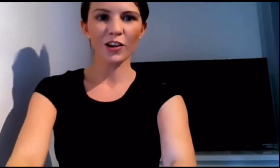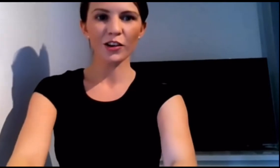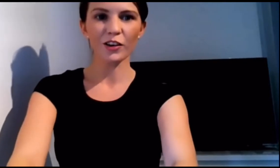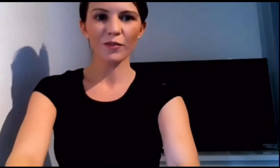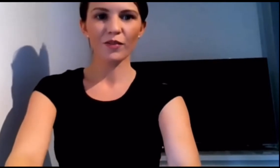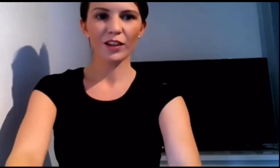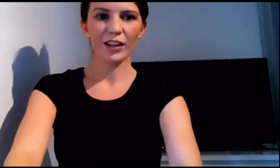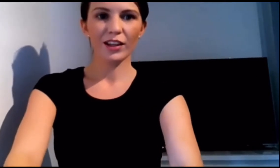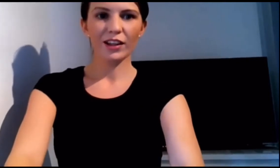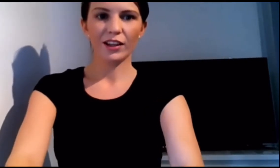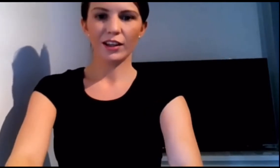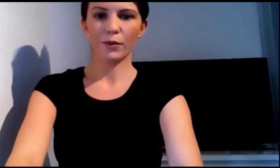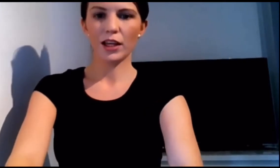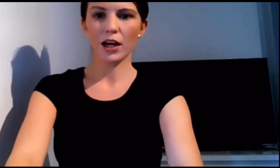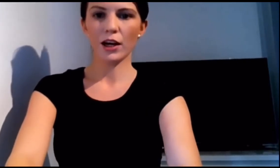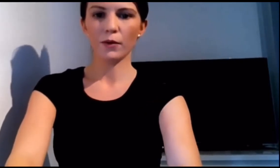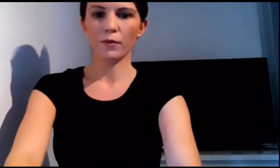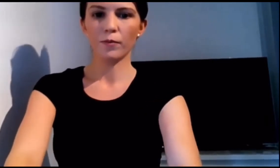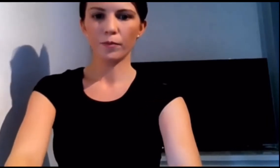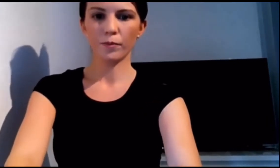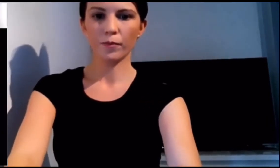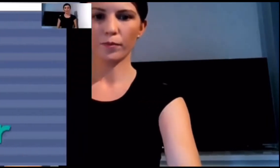along. Here we go.